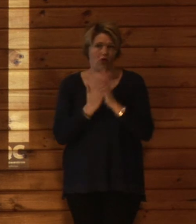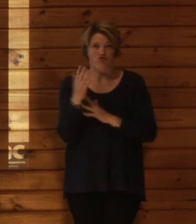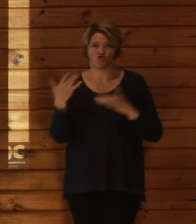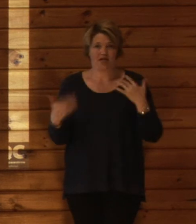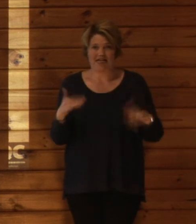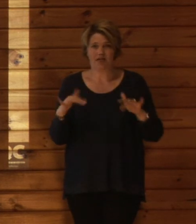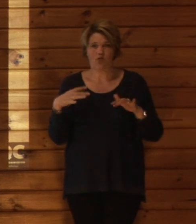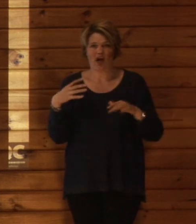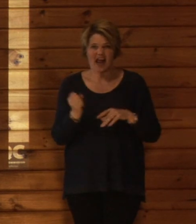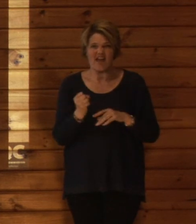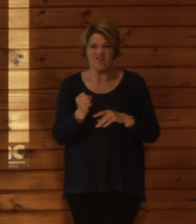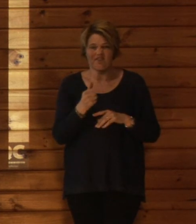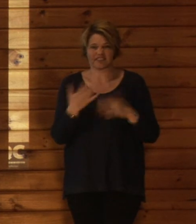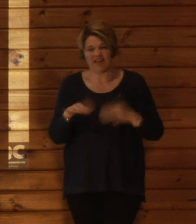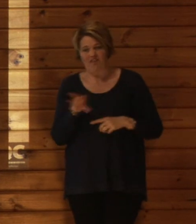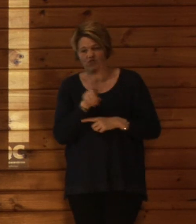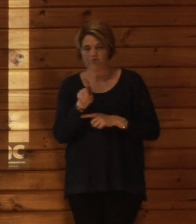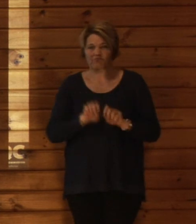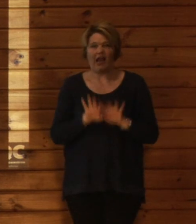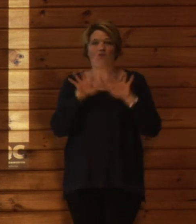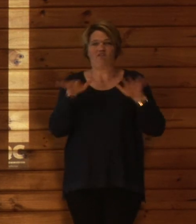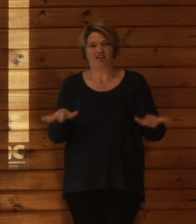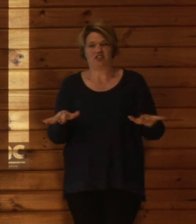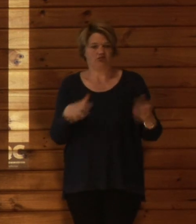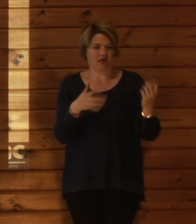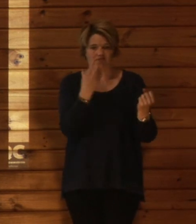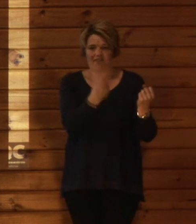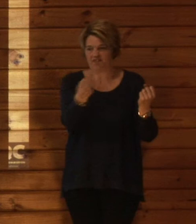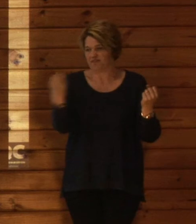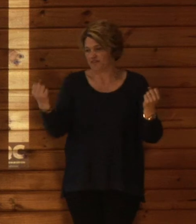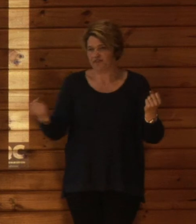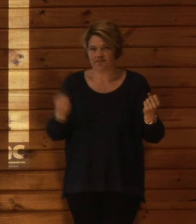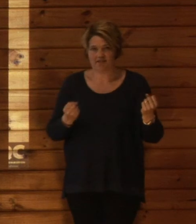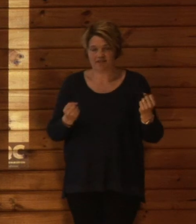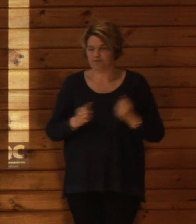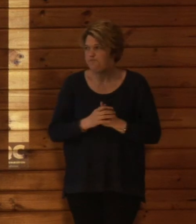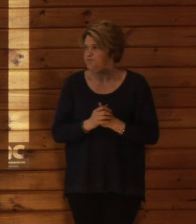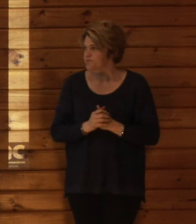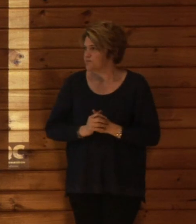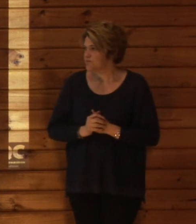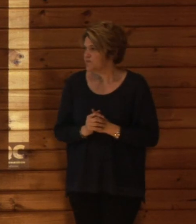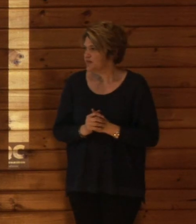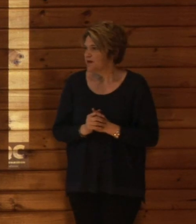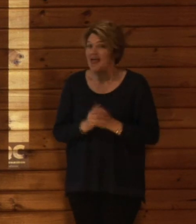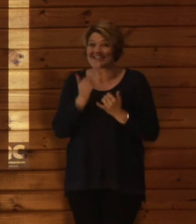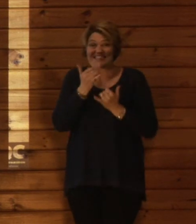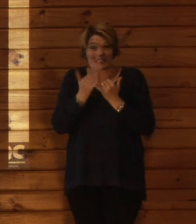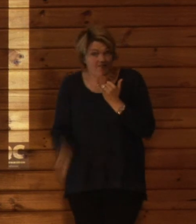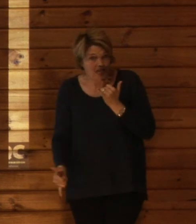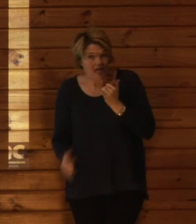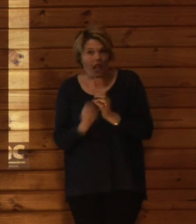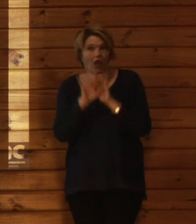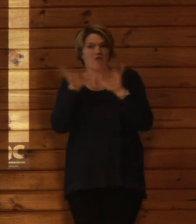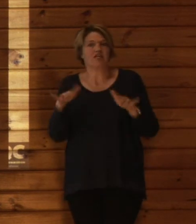that severe liquefaction we saw the photos of earlier was in the red zones. And so most of this here is actually